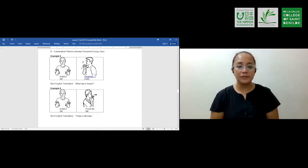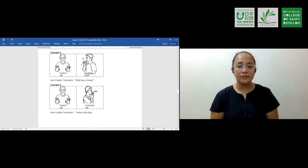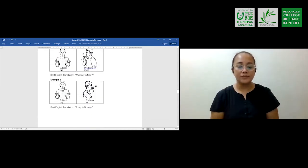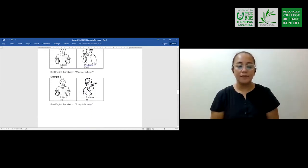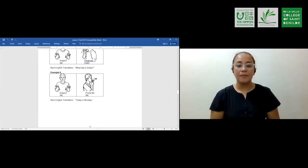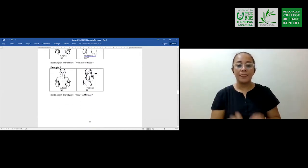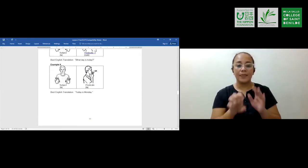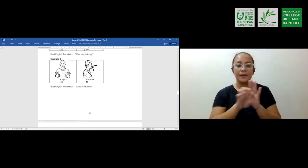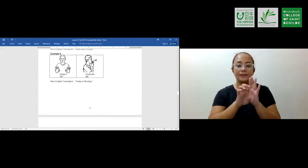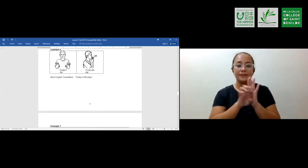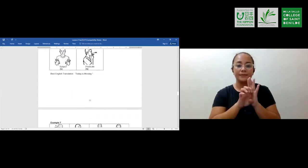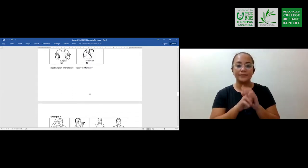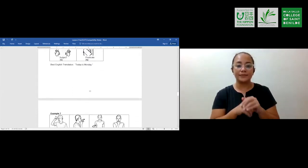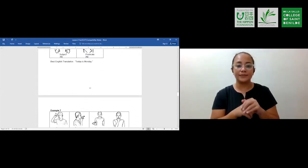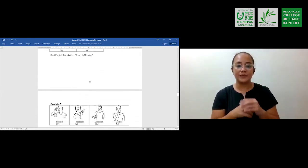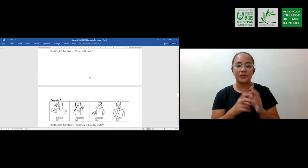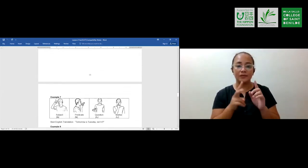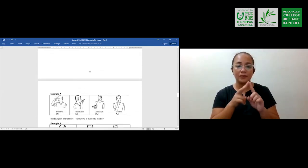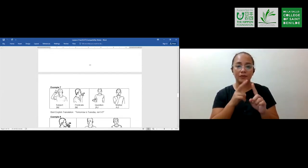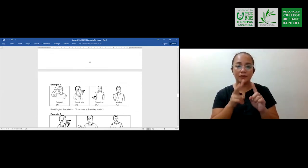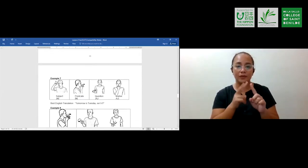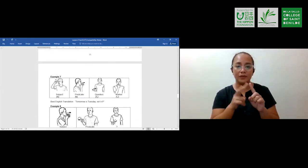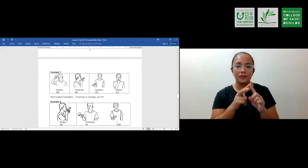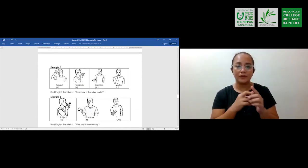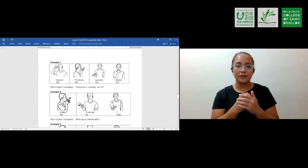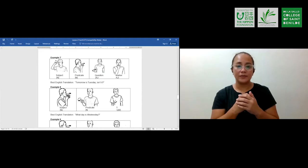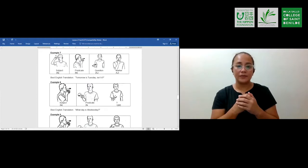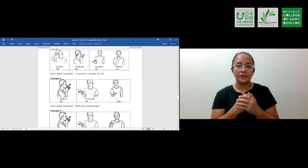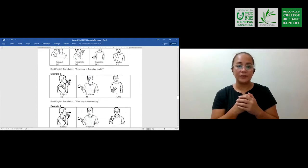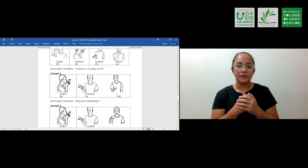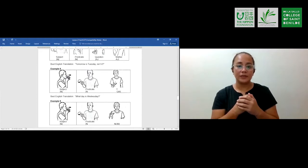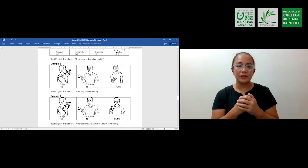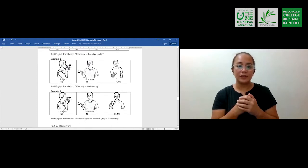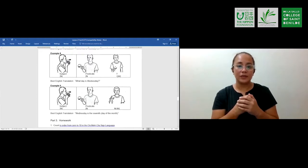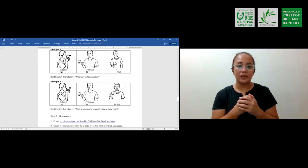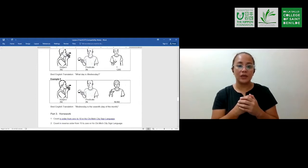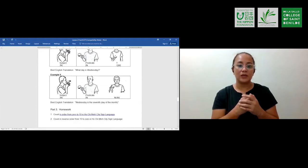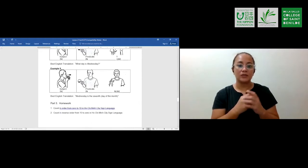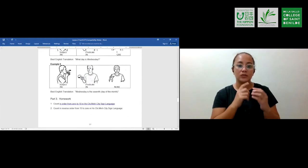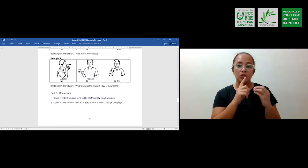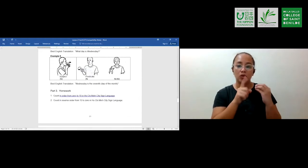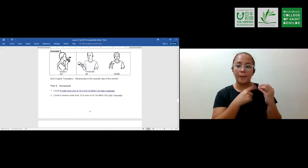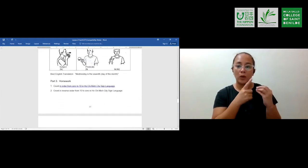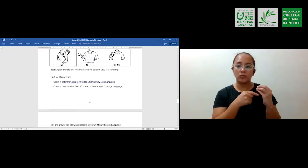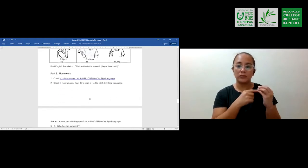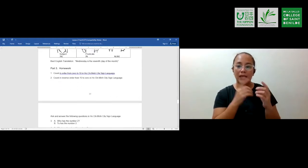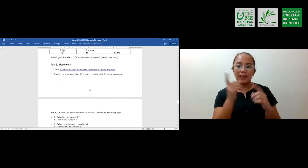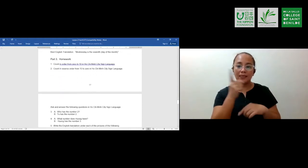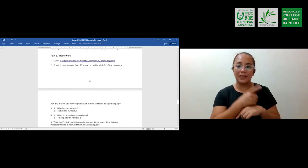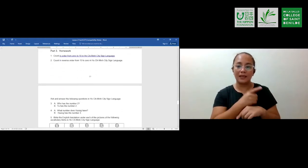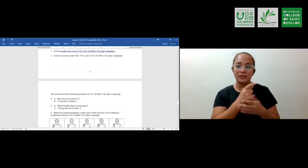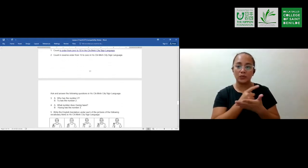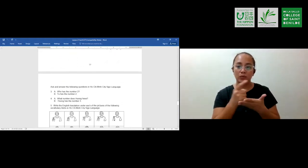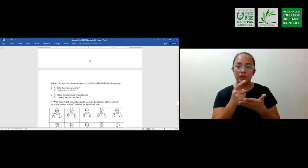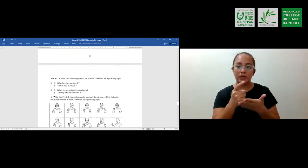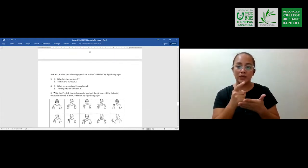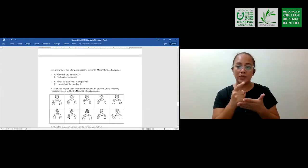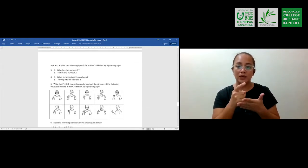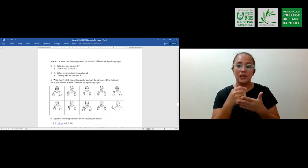examples of vocabulary of talking about days of the week. And then there's some